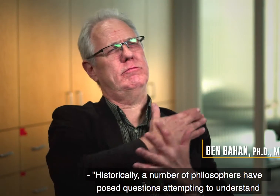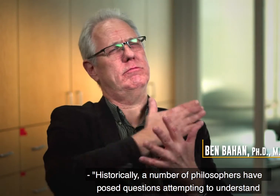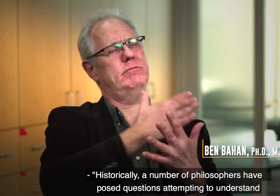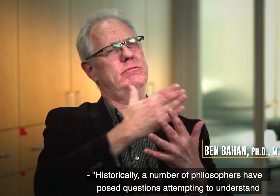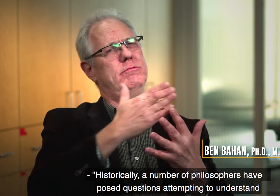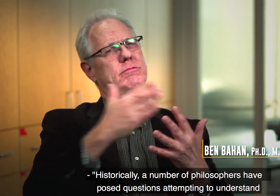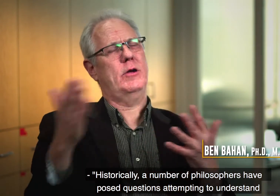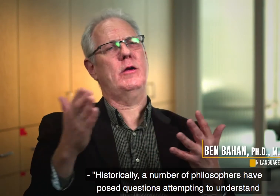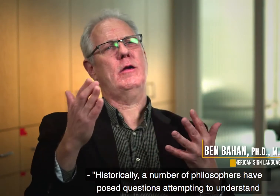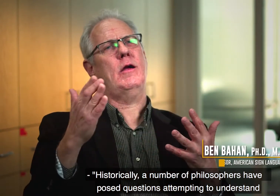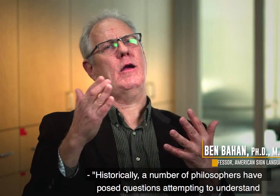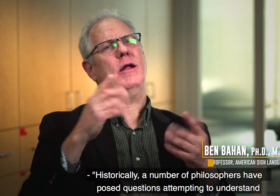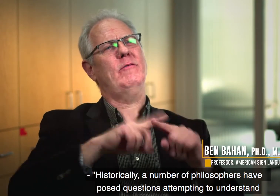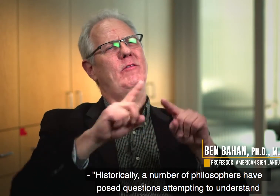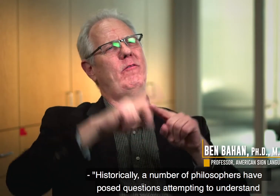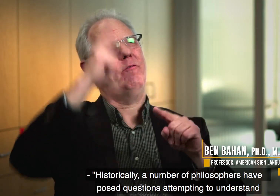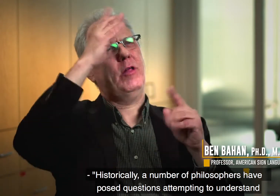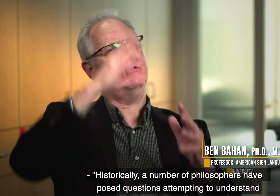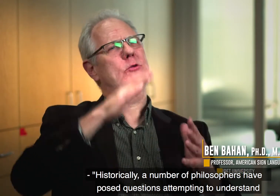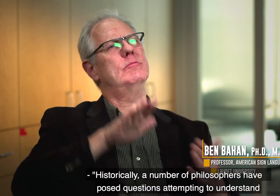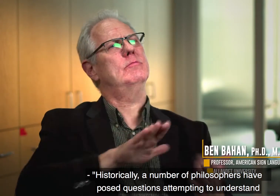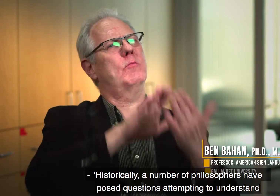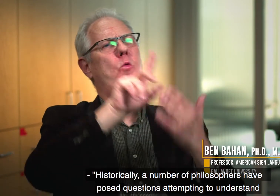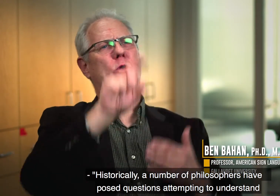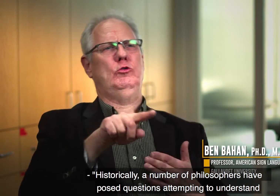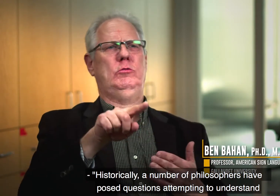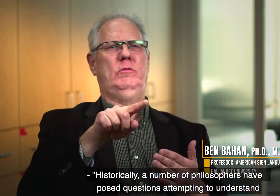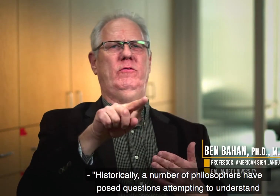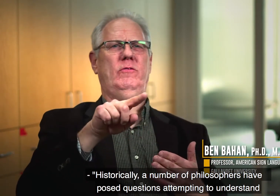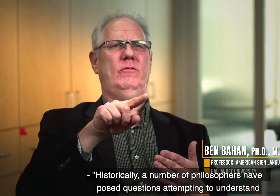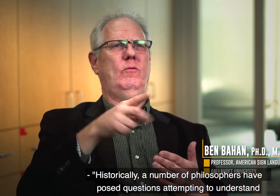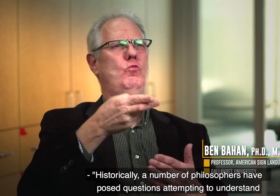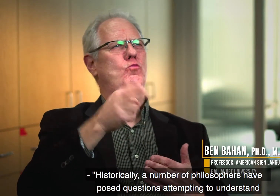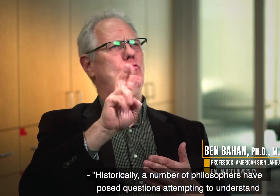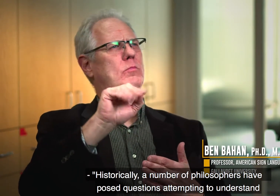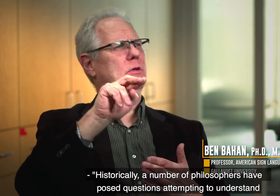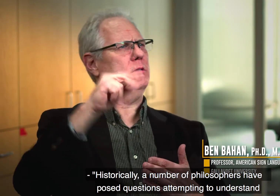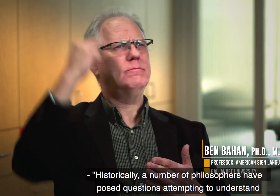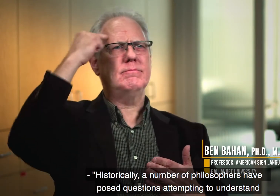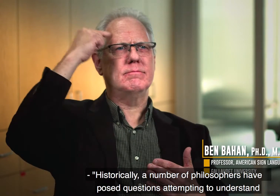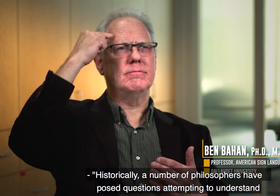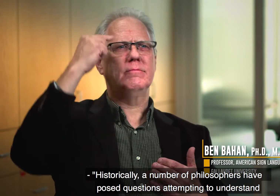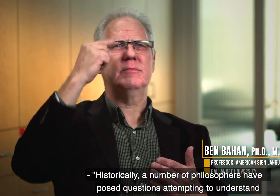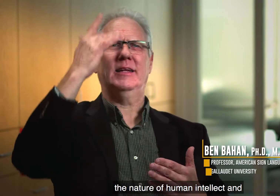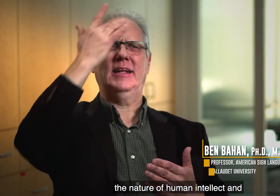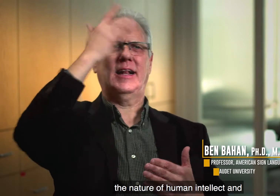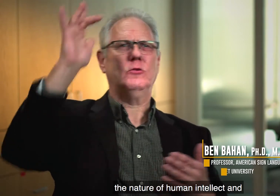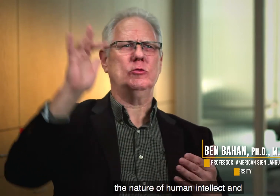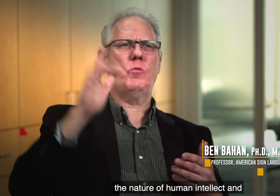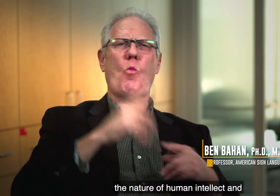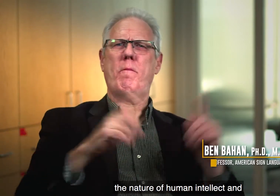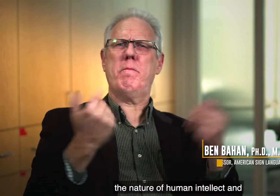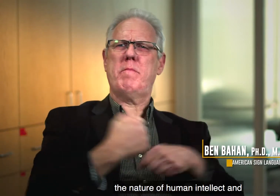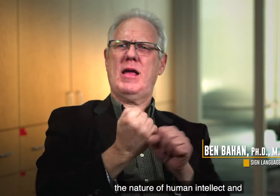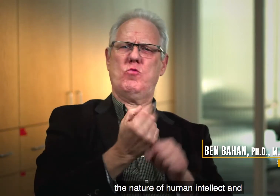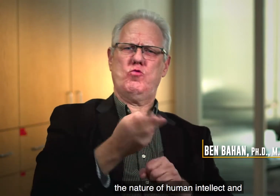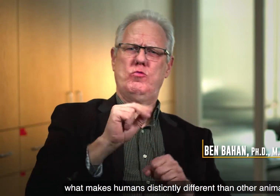Historically, a number of philosophers have posed questions attempting to understand the nature of human intellect and what